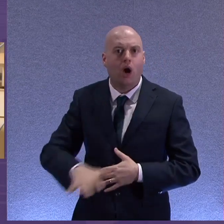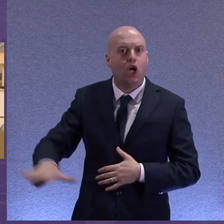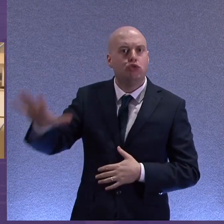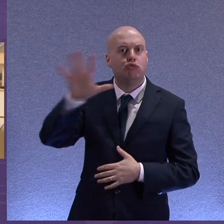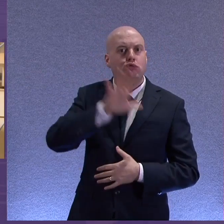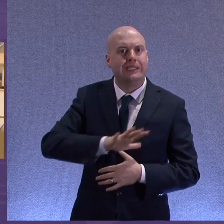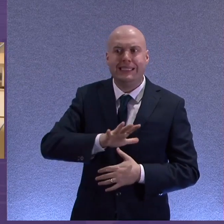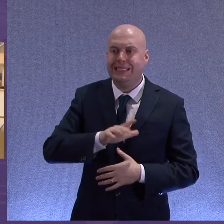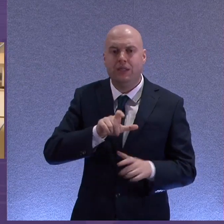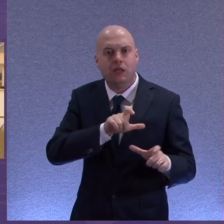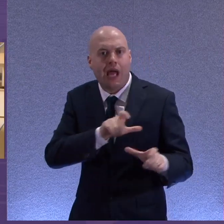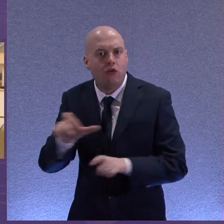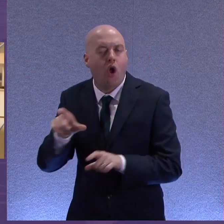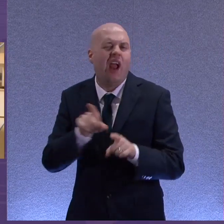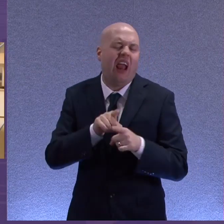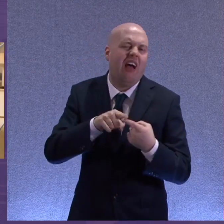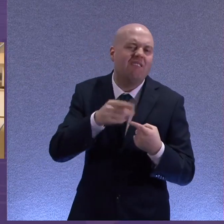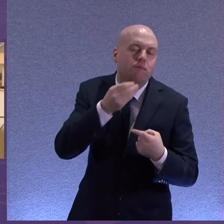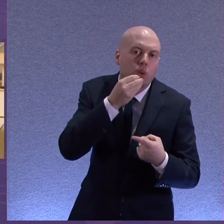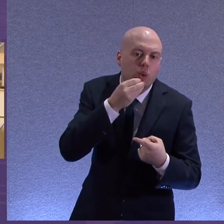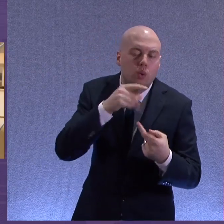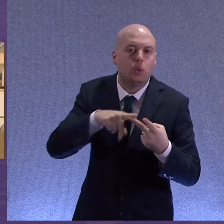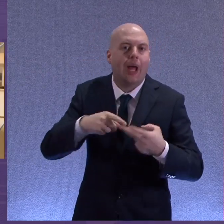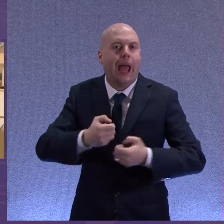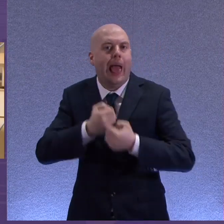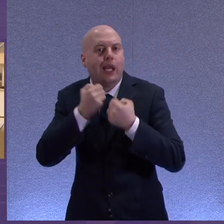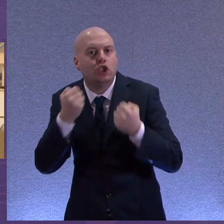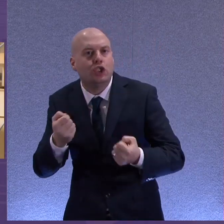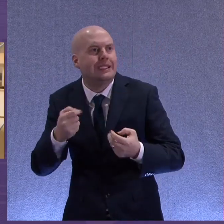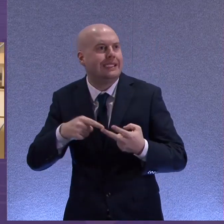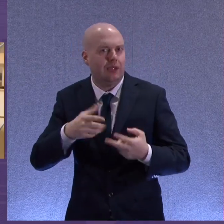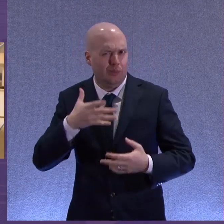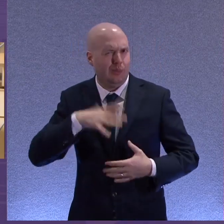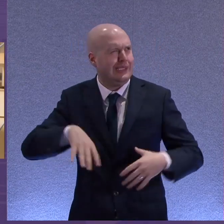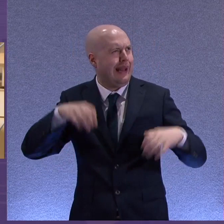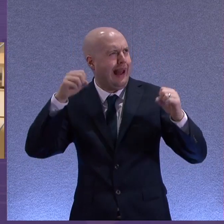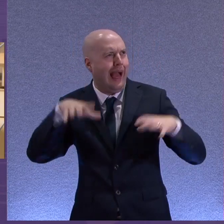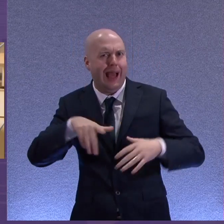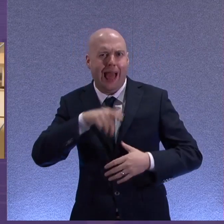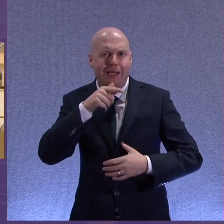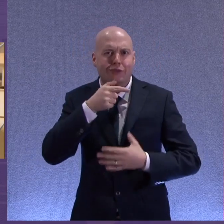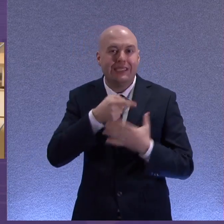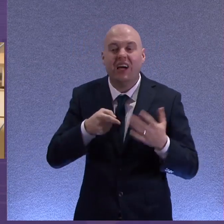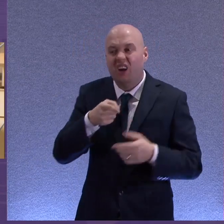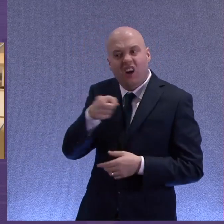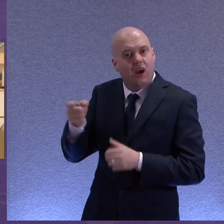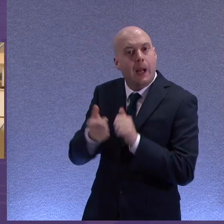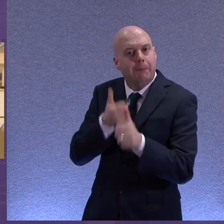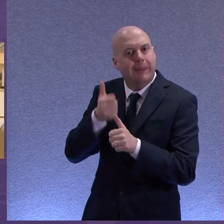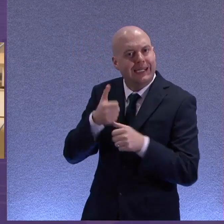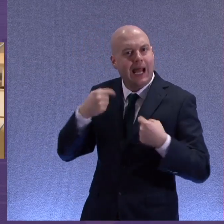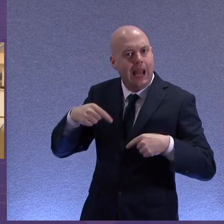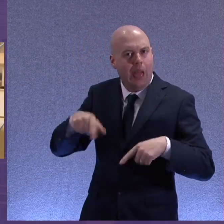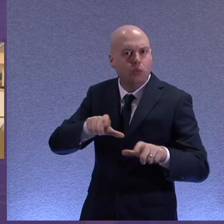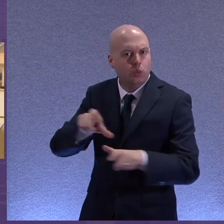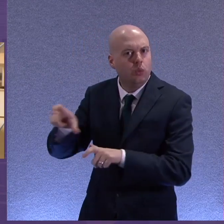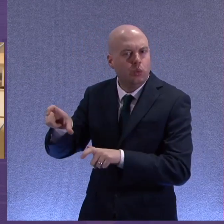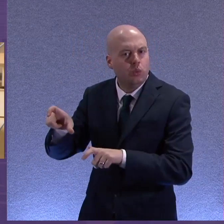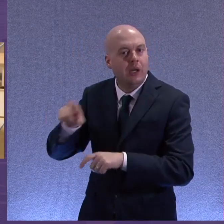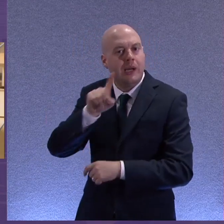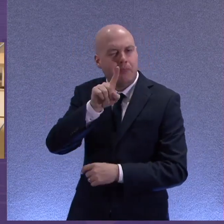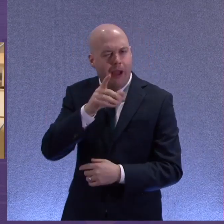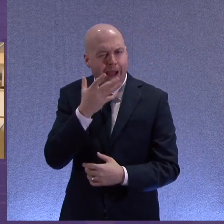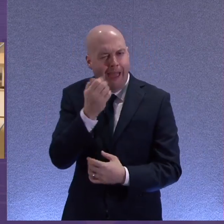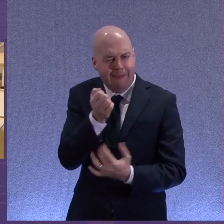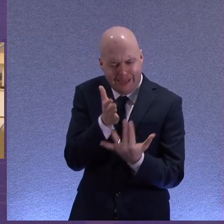going. So food supplies, energy to keep the lights on. There is a difficult group of businesses in between where we cannot